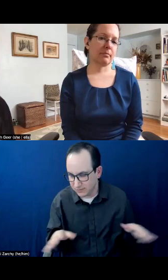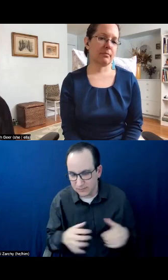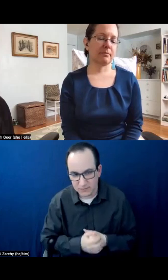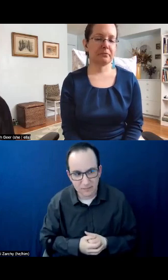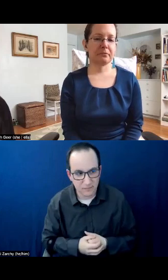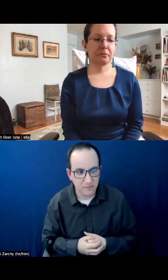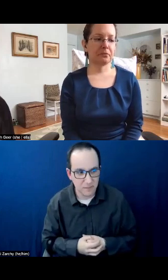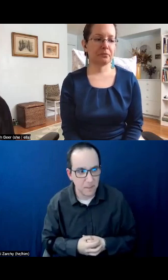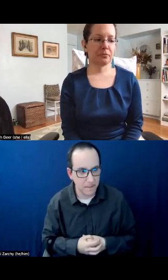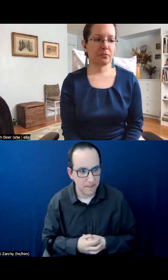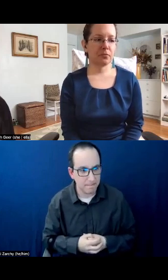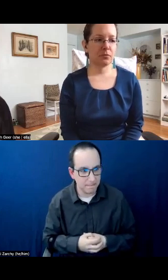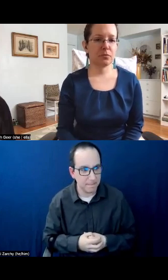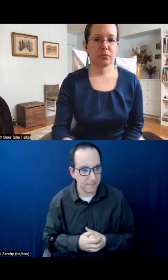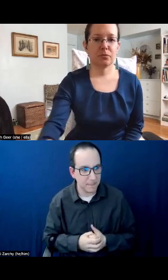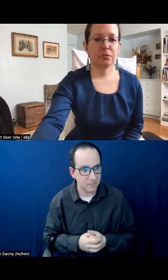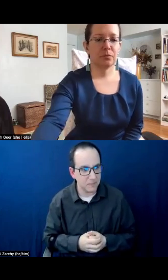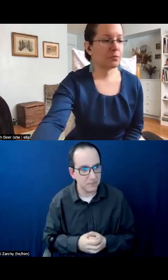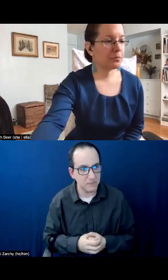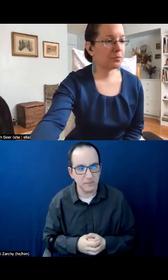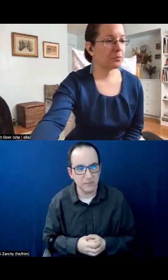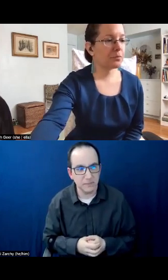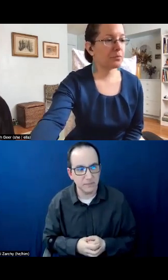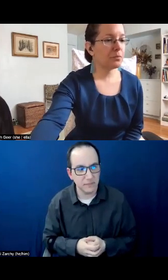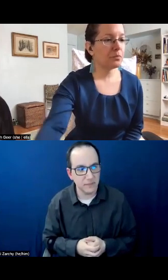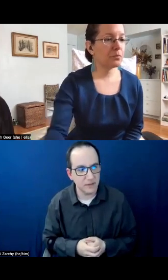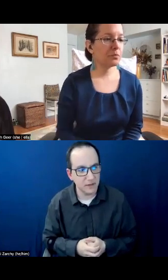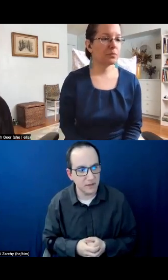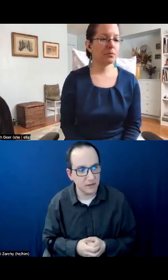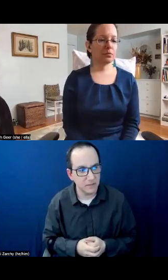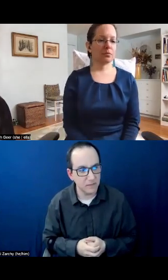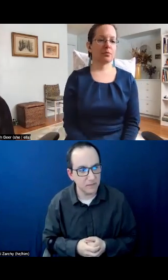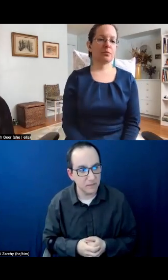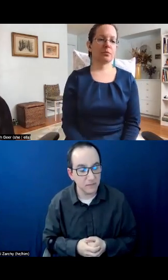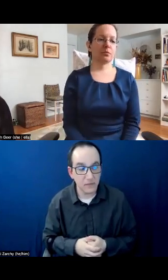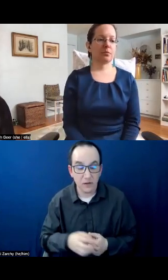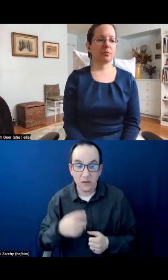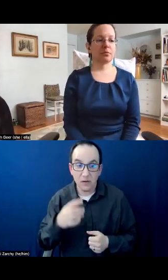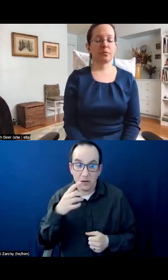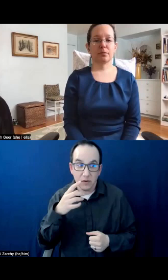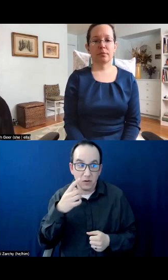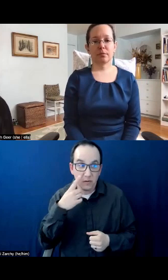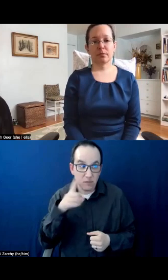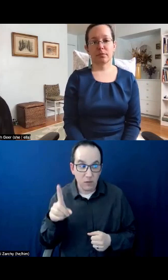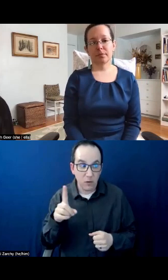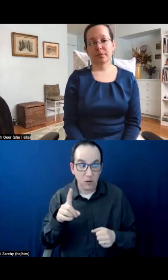which is the same technique and approach that you use with spoken language children.